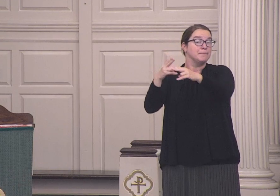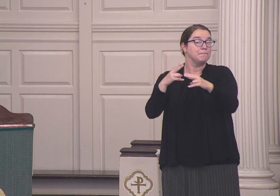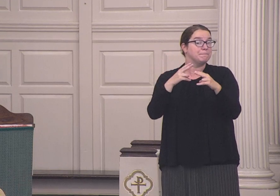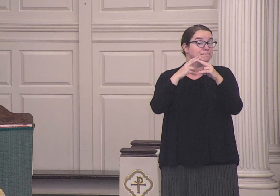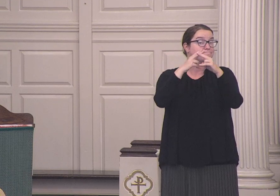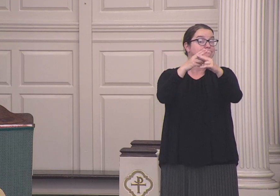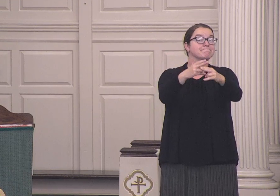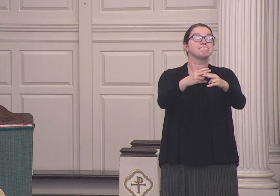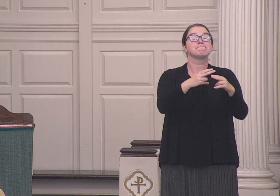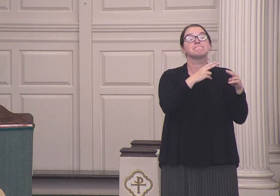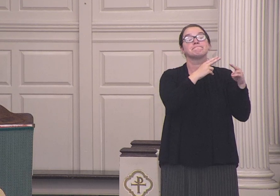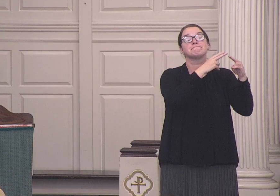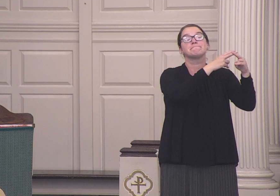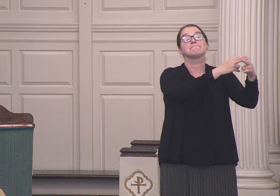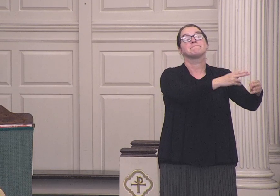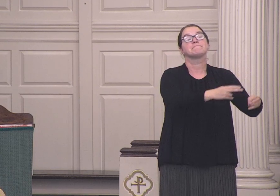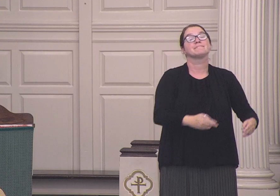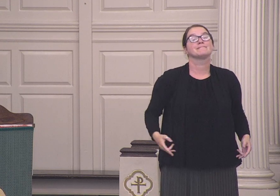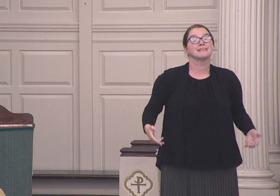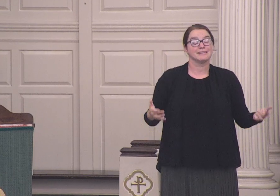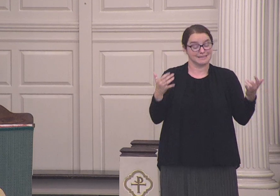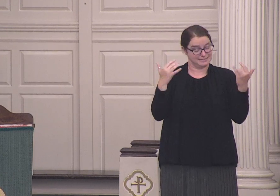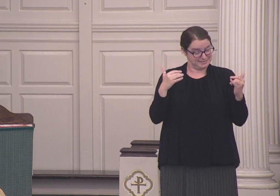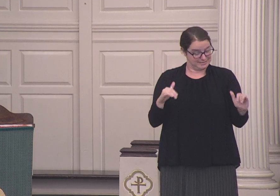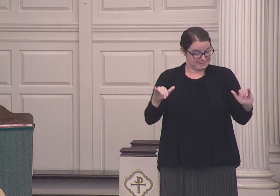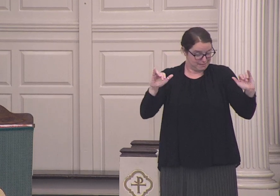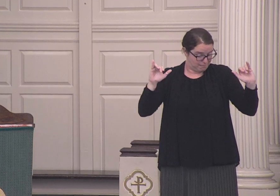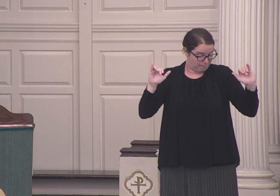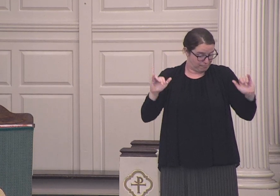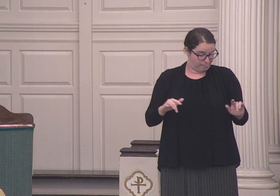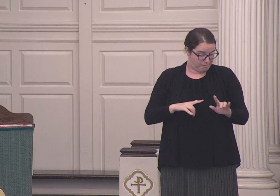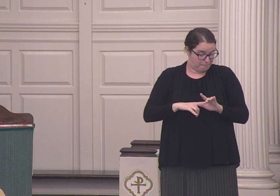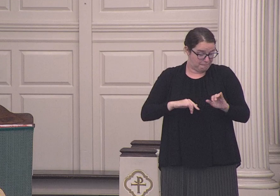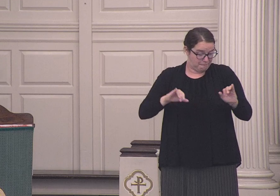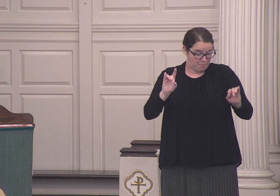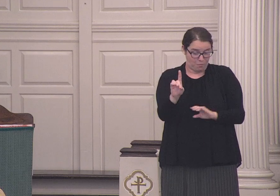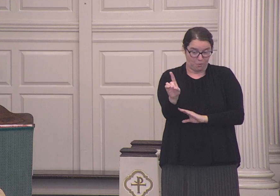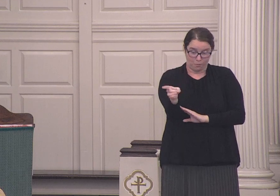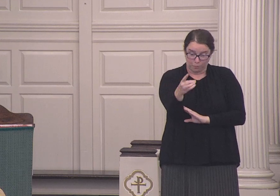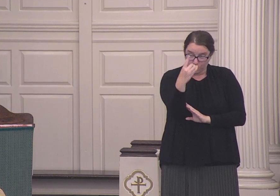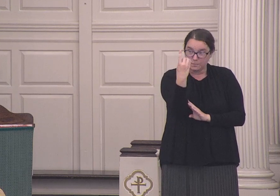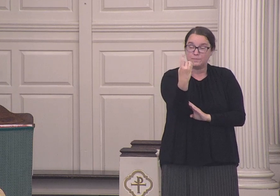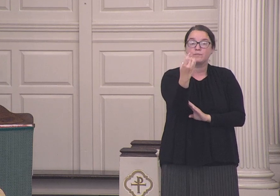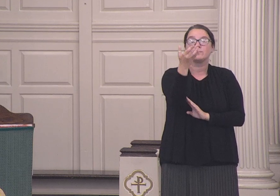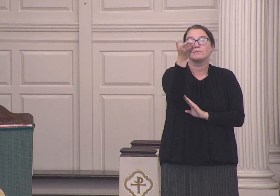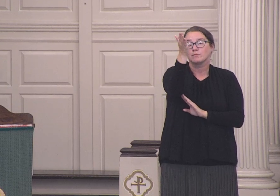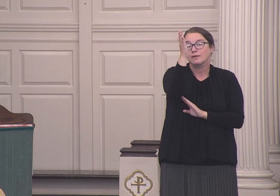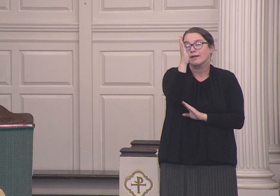And so